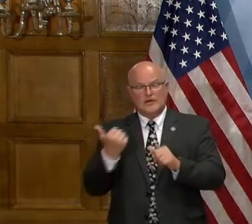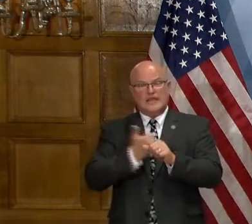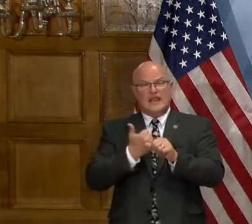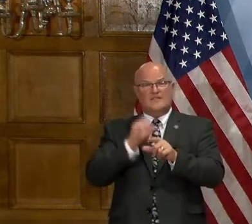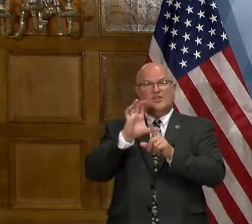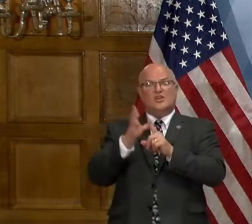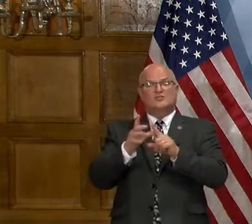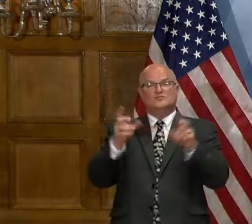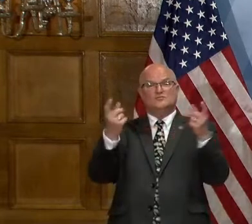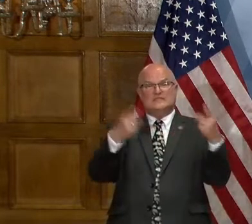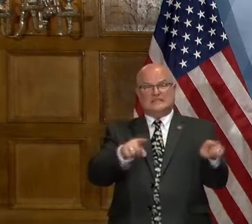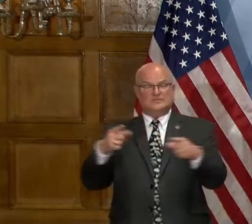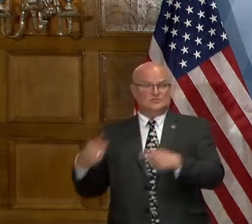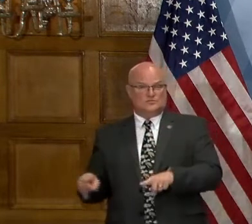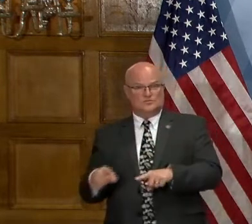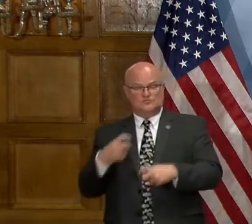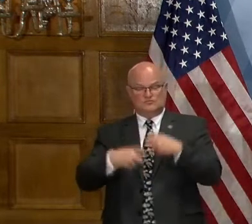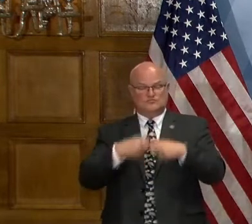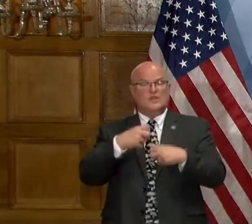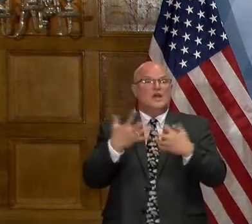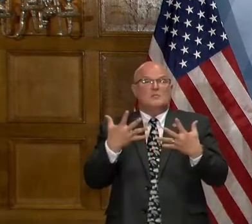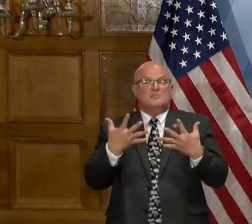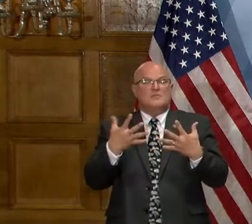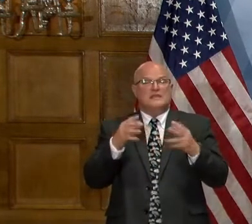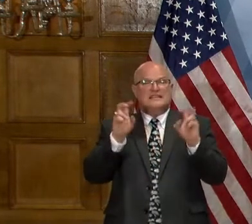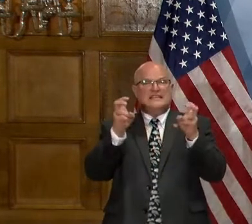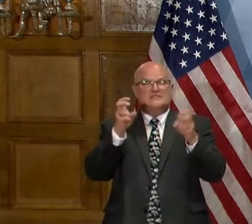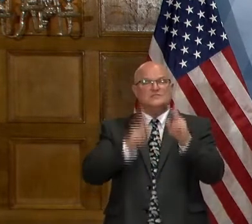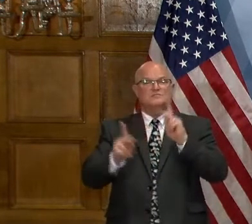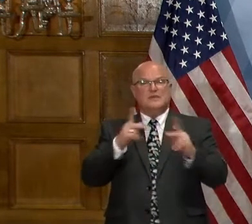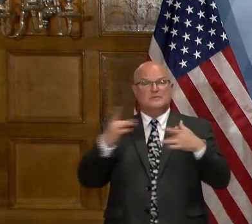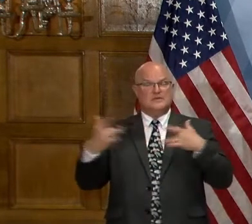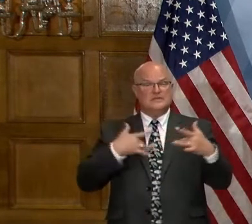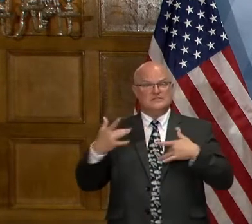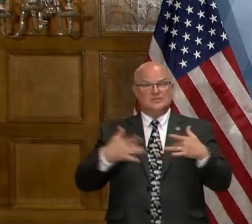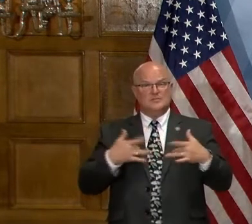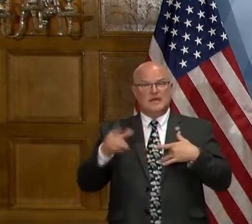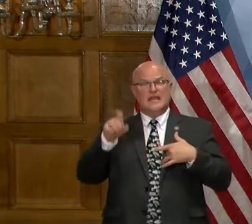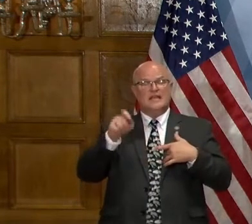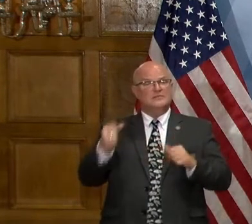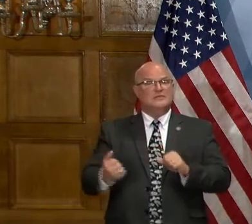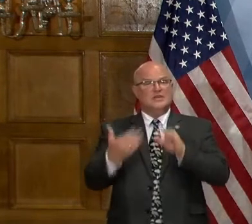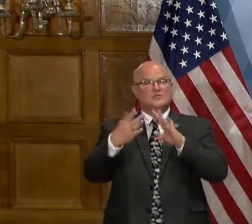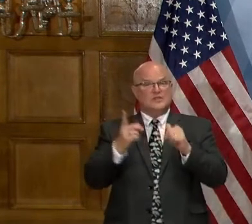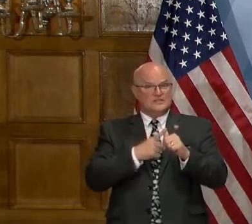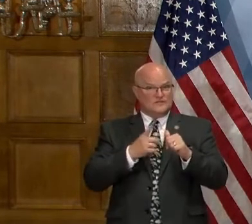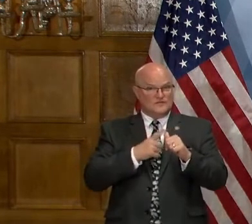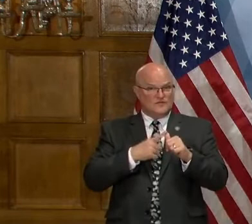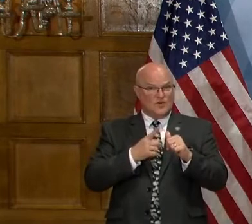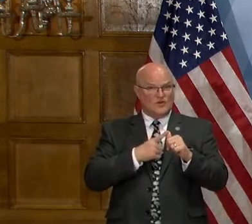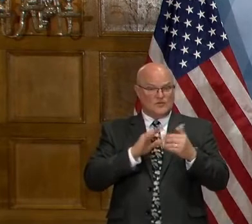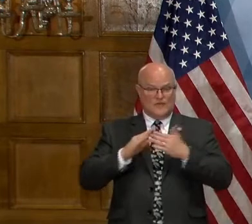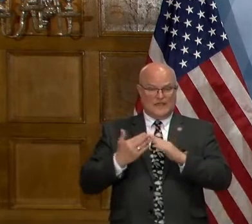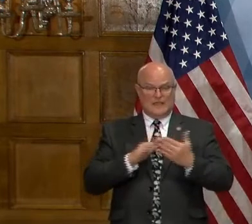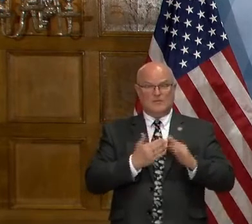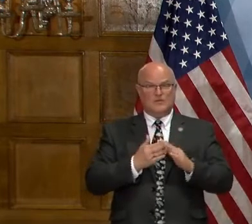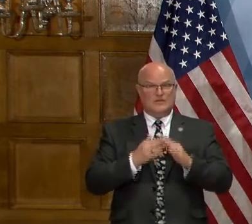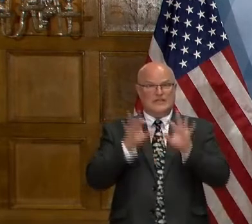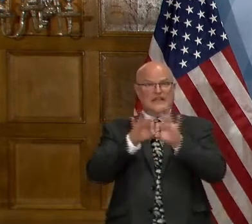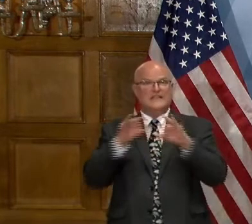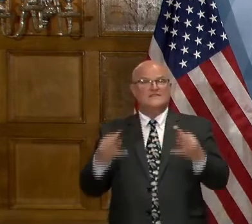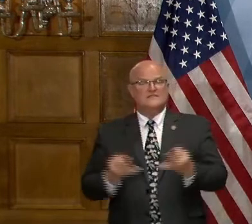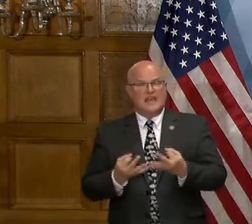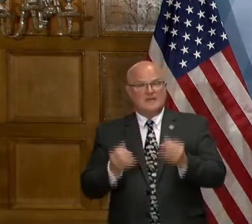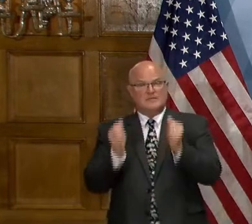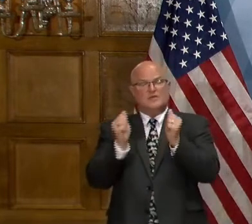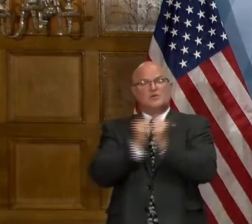issue that's out there. Many of the issues that people are concerned about have to be addressed first in the community and the family,